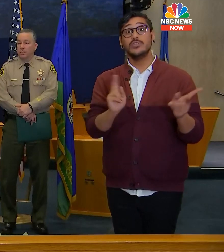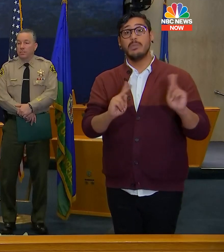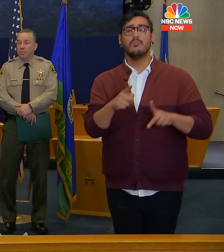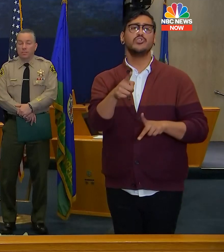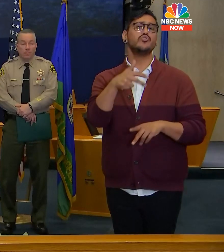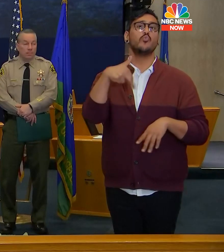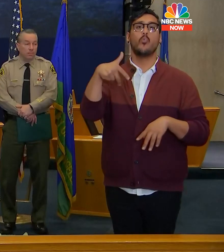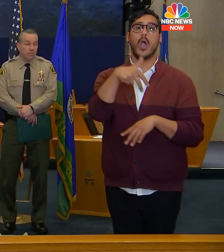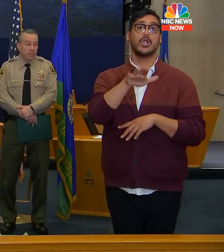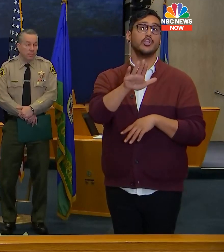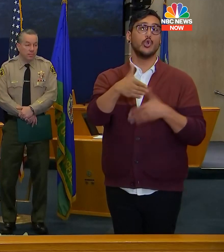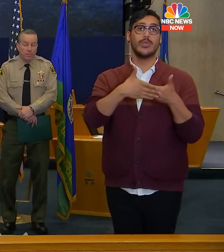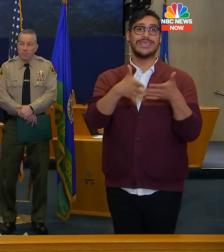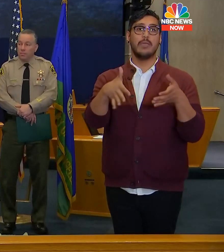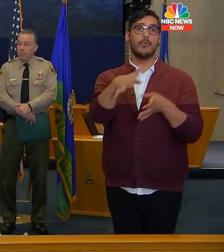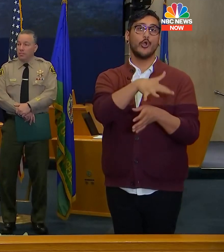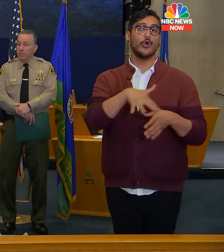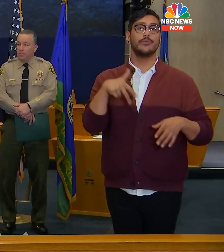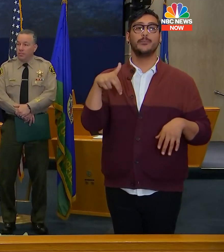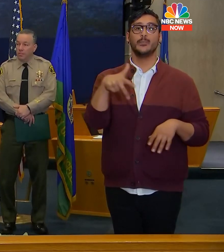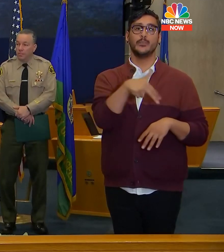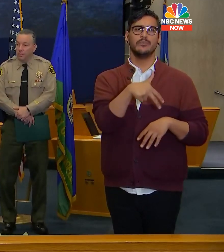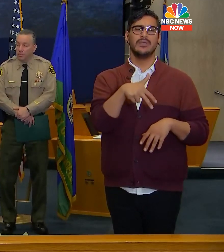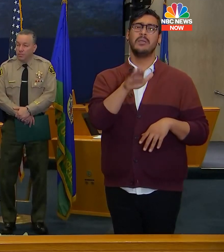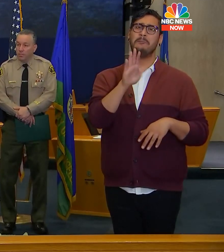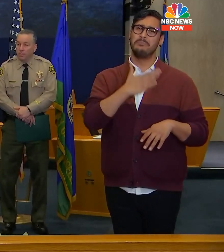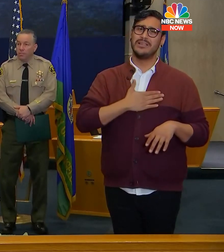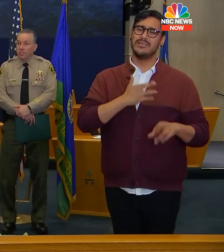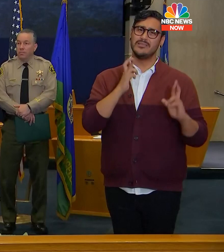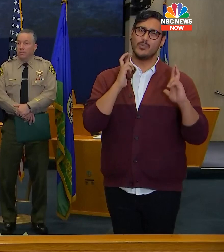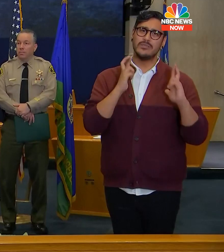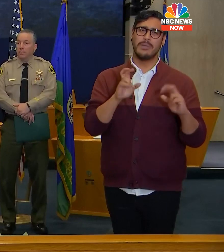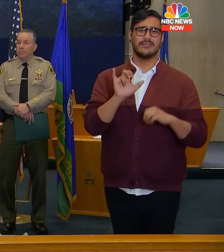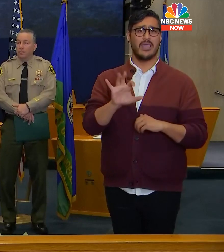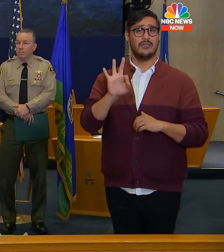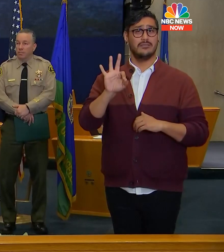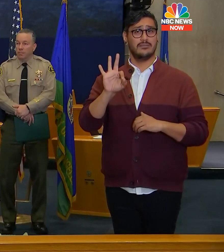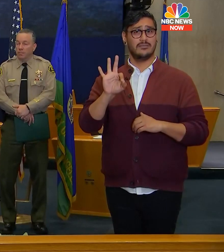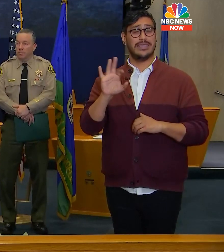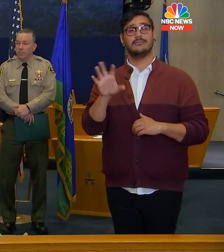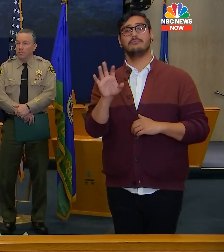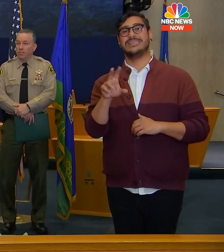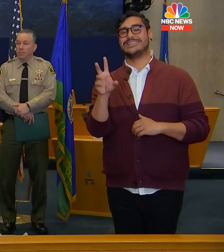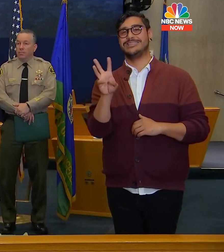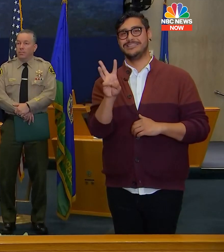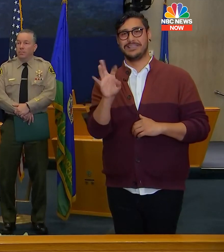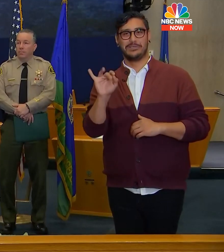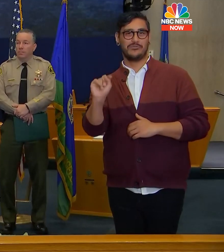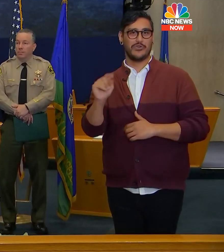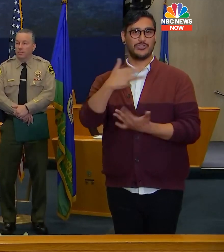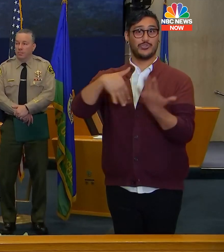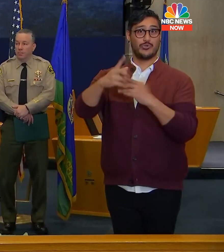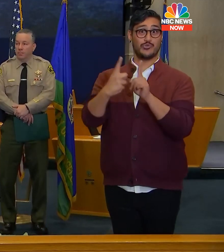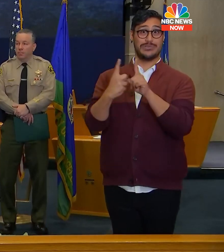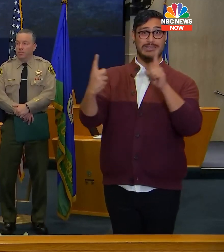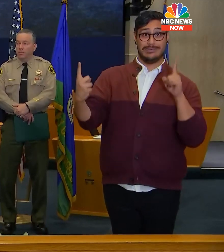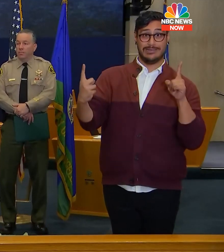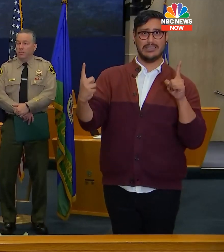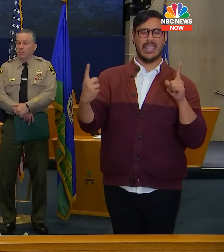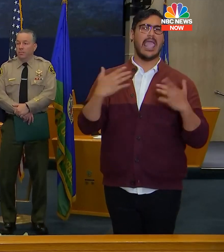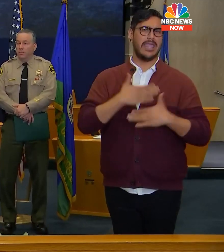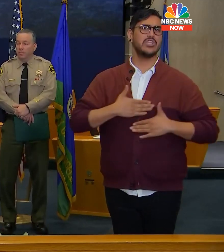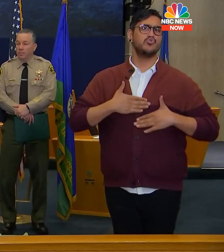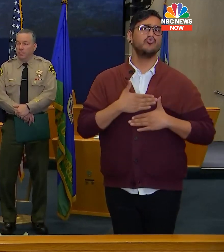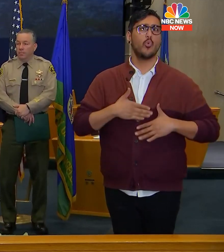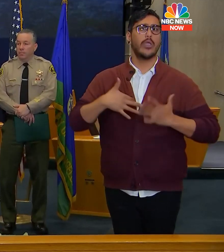their neighborhood respecting the 6-foot social distancing and enjoy the community around them, because the trails